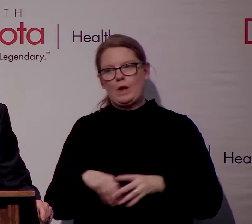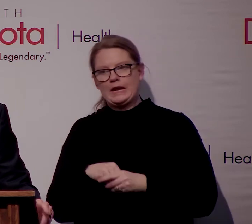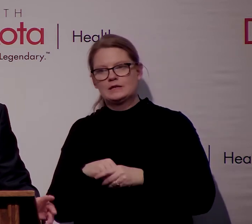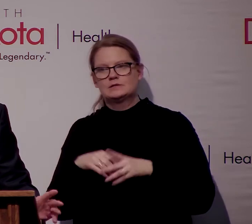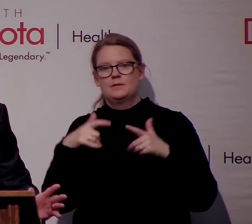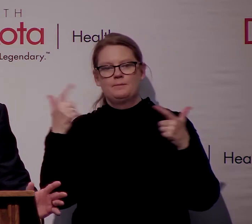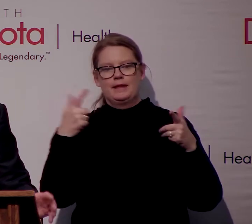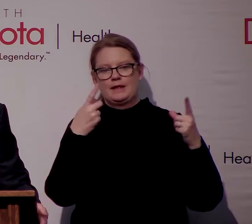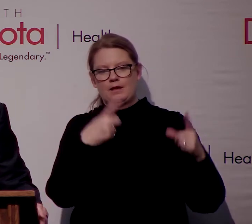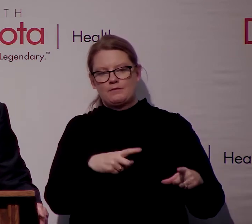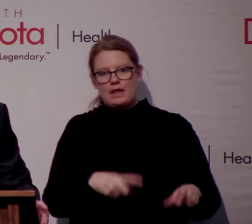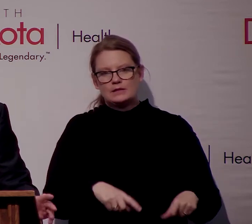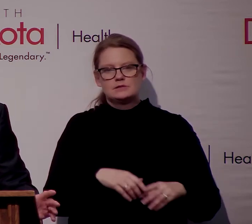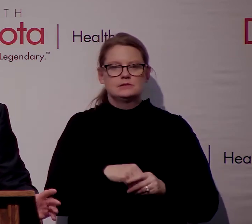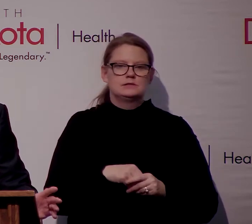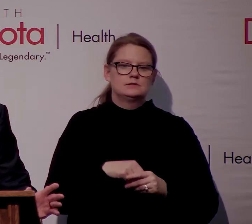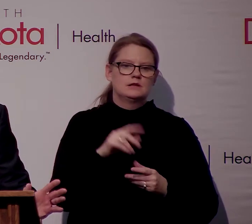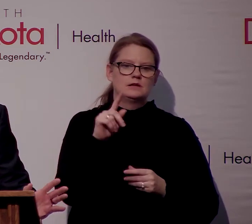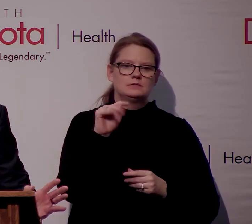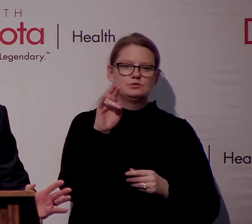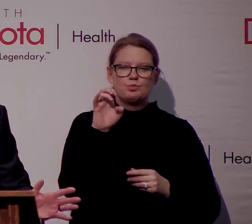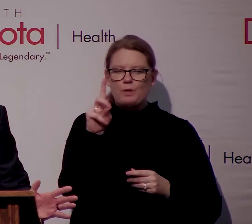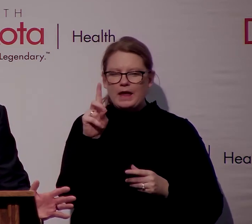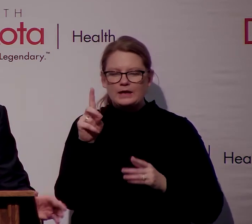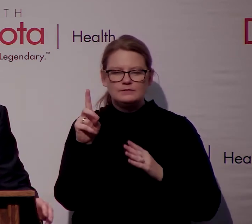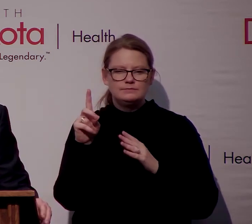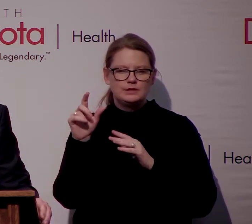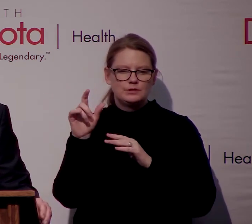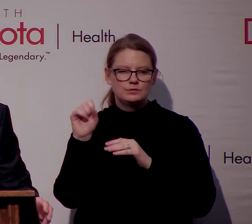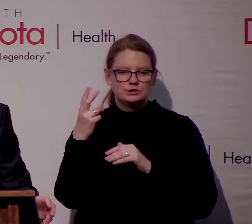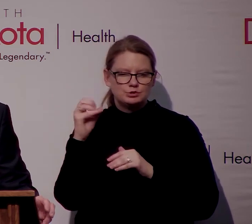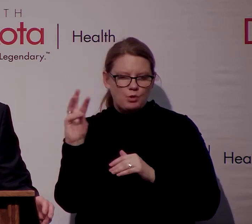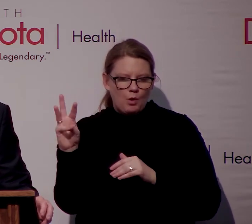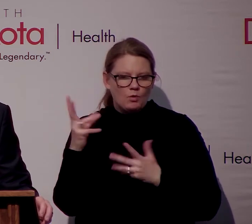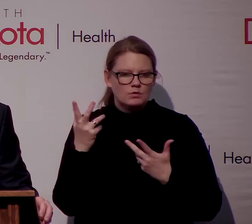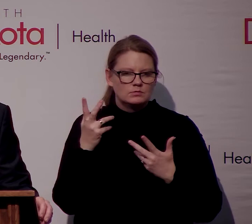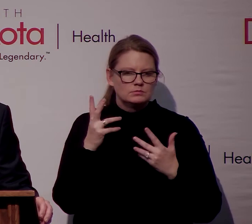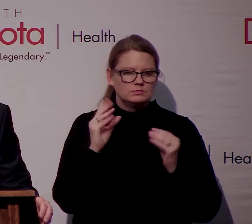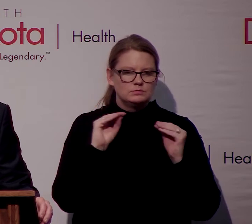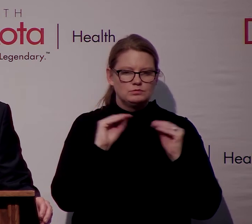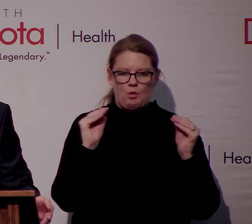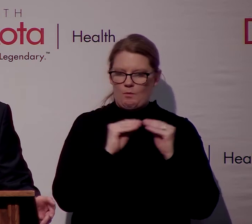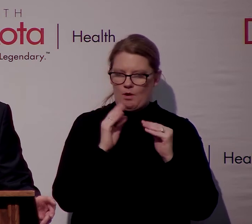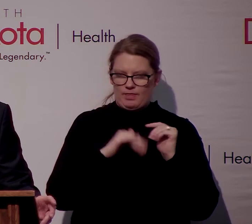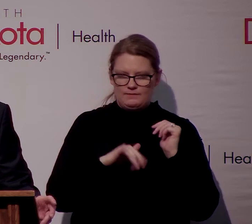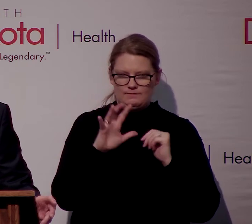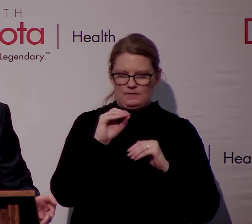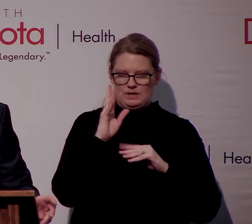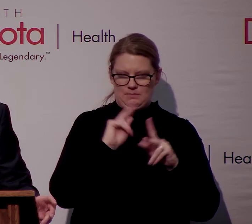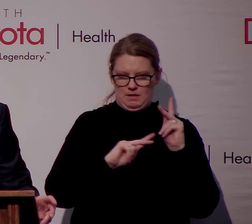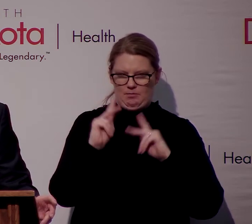large events, trade shows, they're recommending no more than 50 people at those.